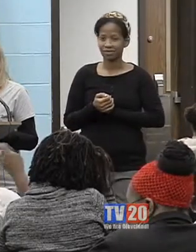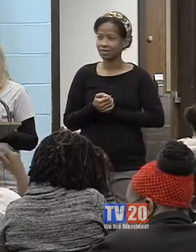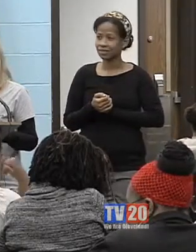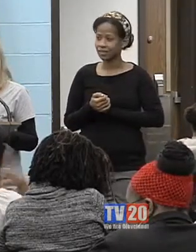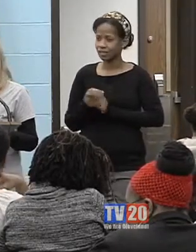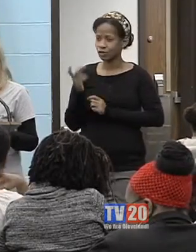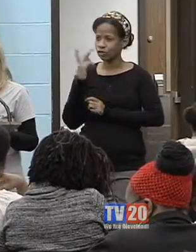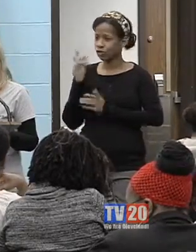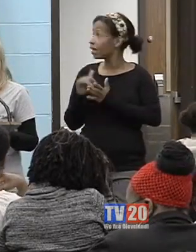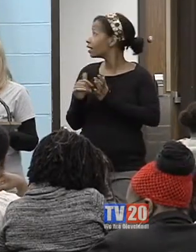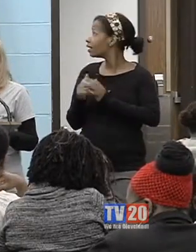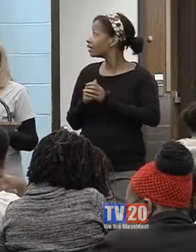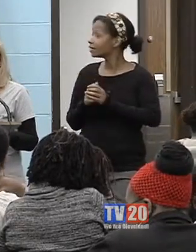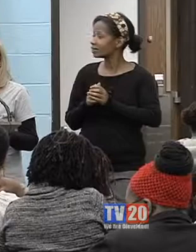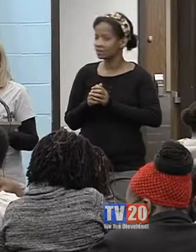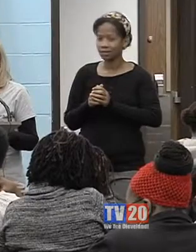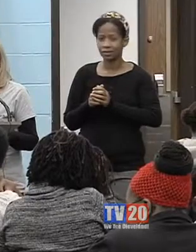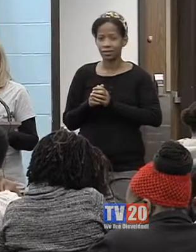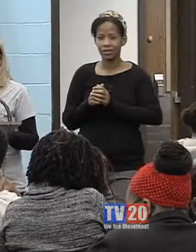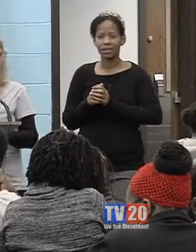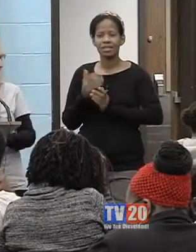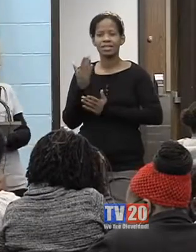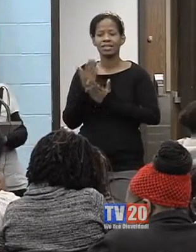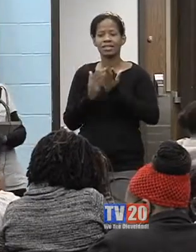you just see that? No.